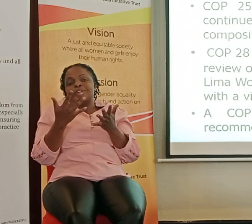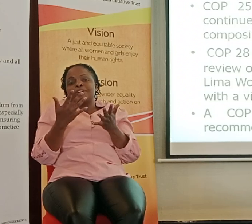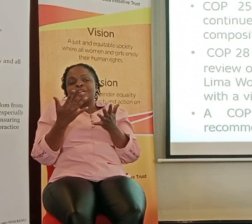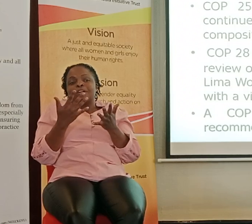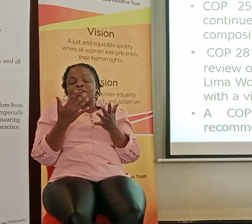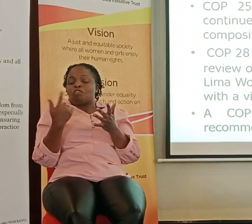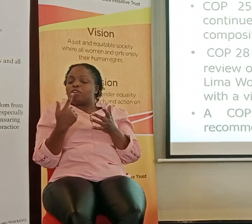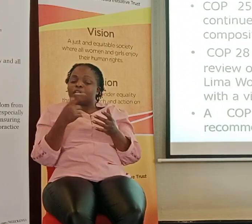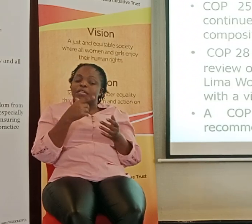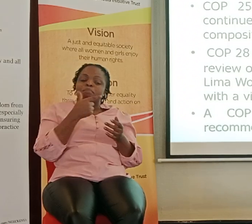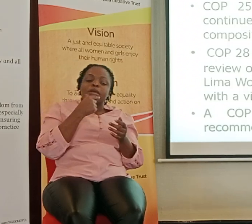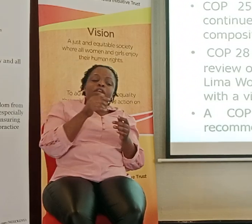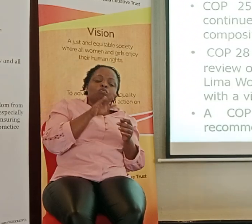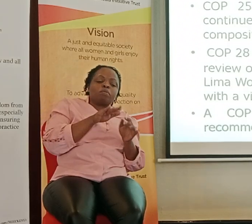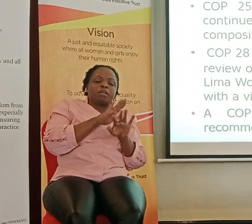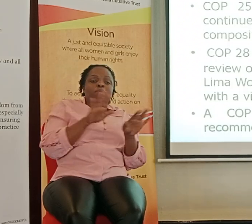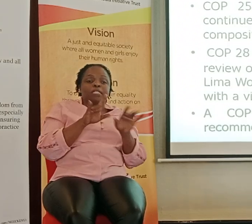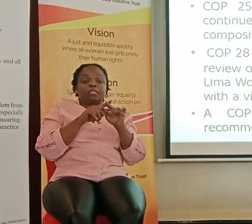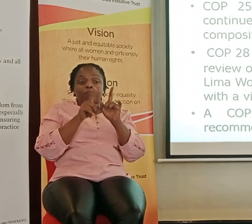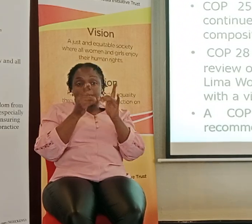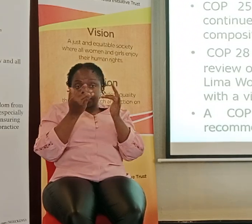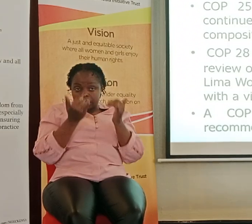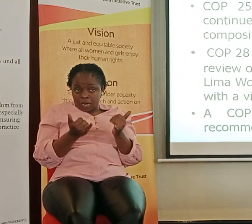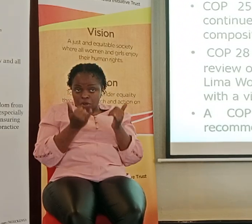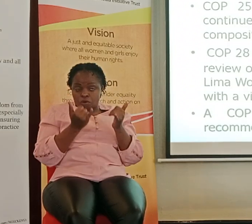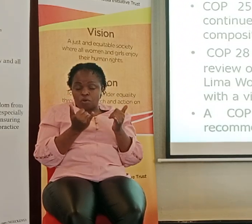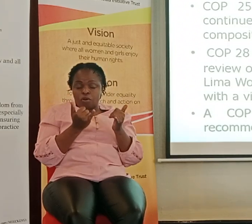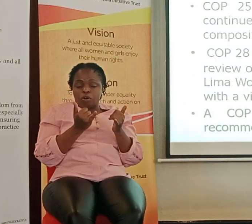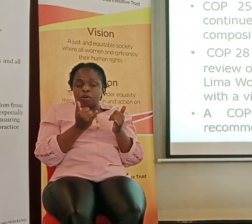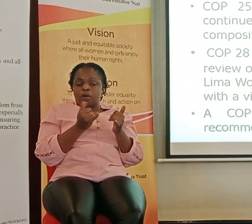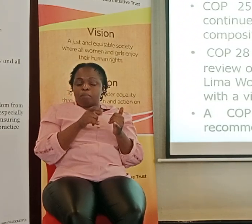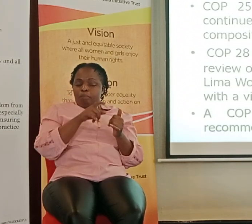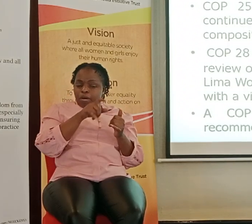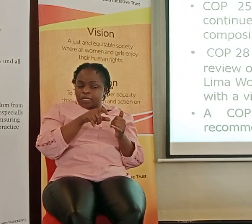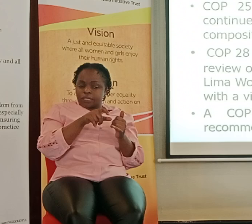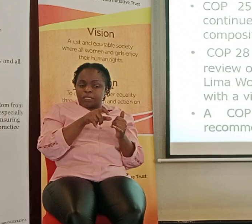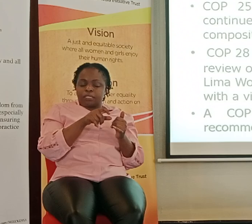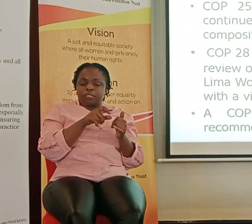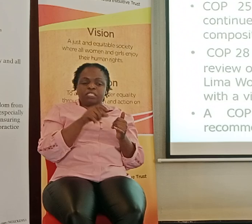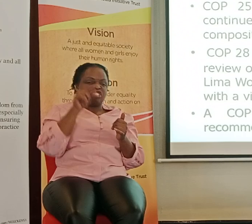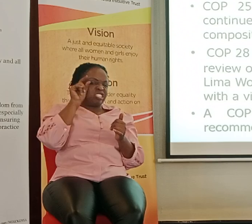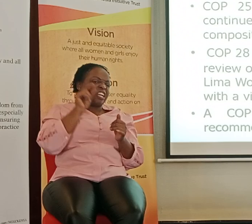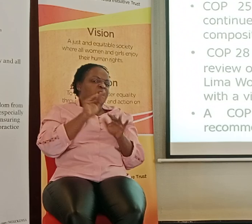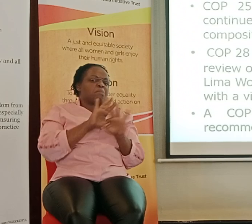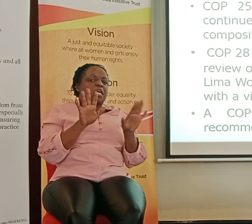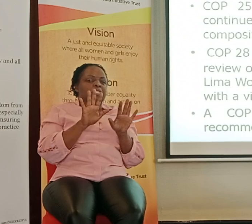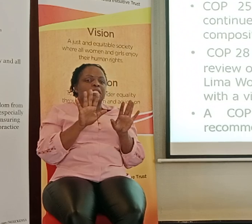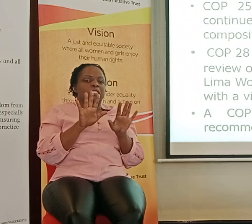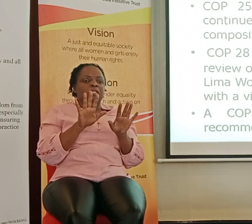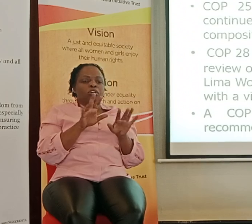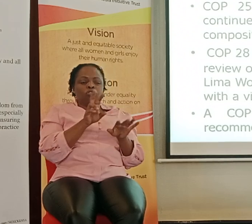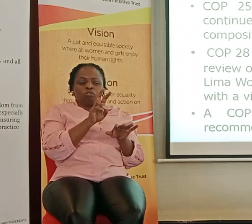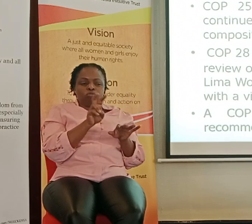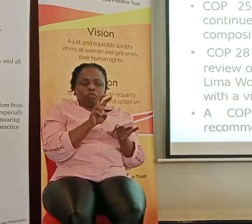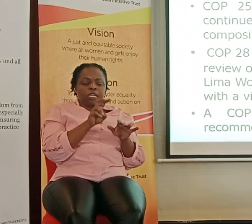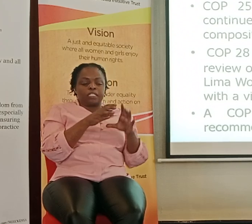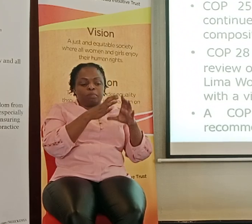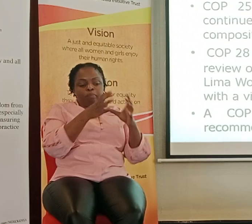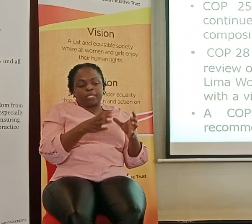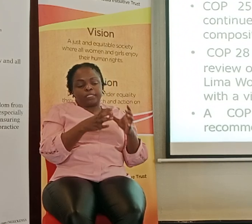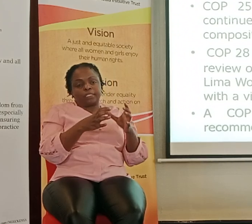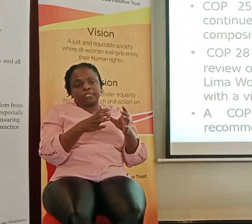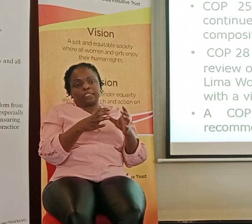is now, mostly it's just along the lines of sex. So it looks at the party delegations, like